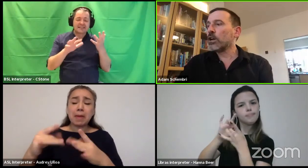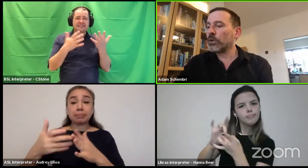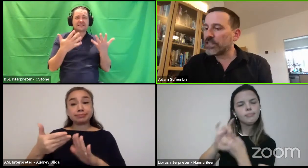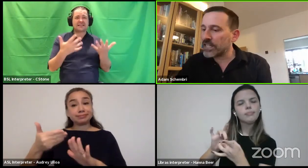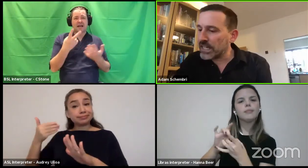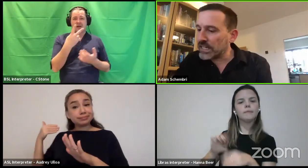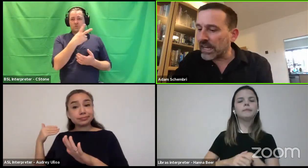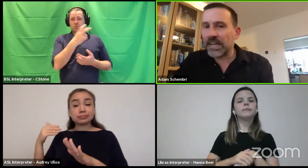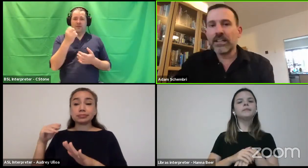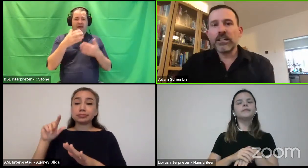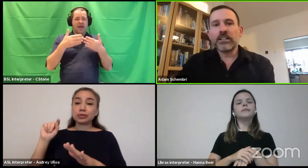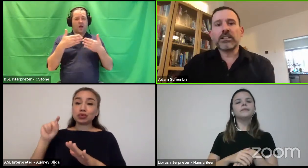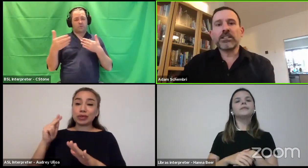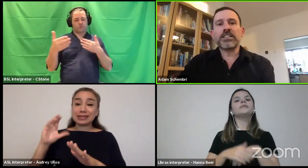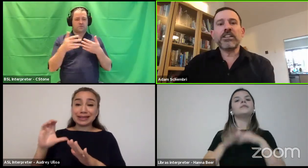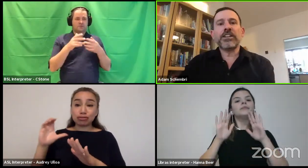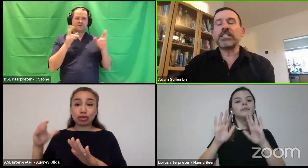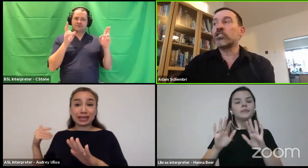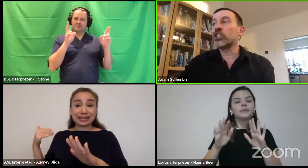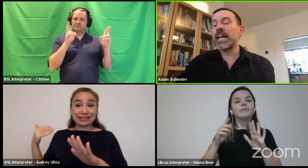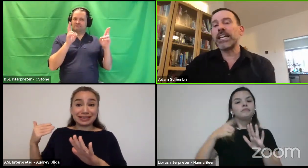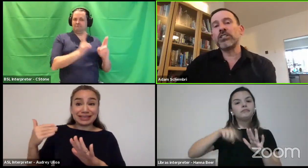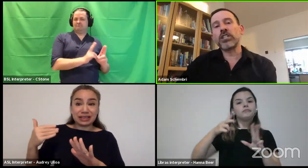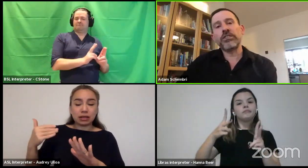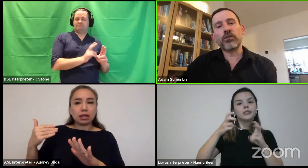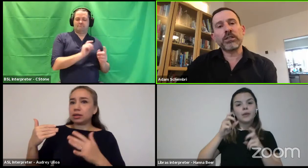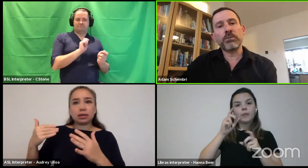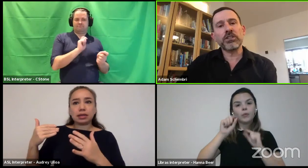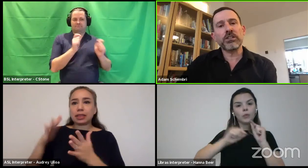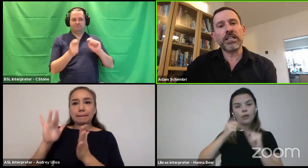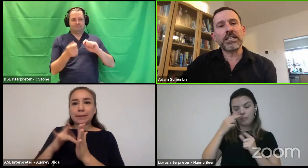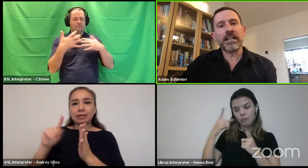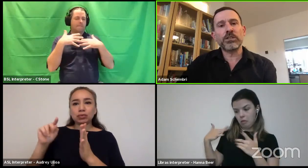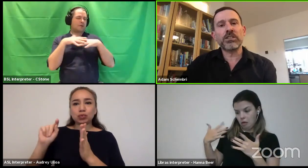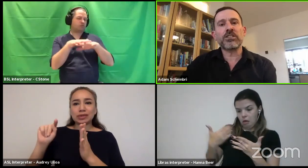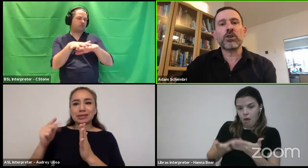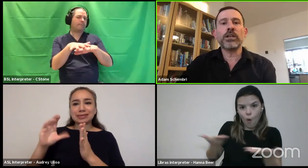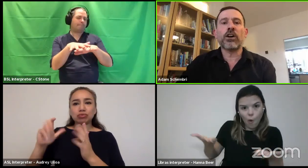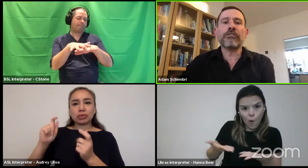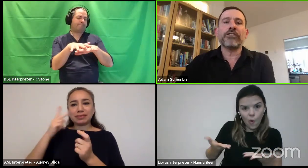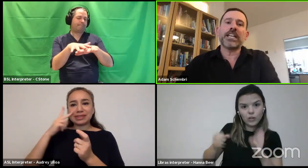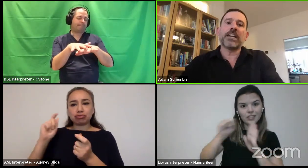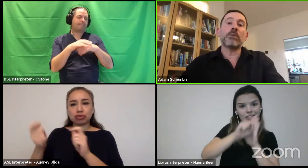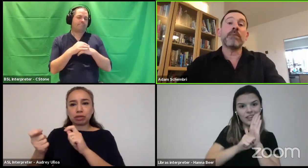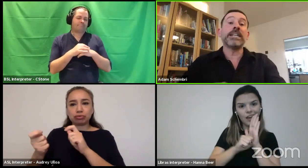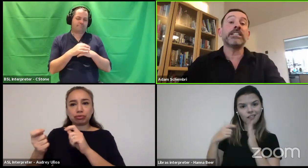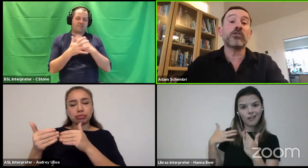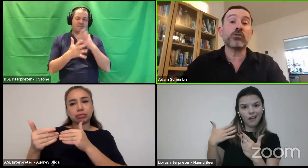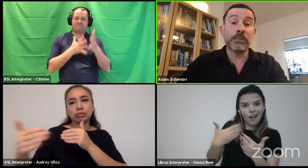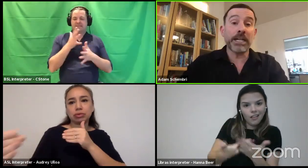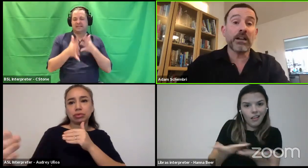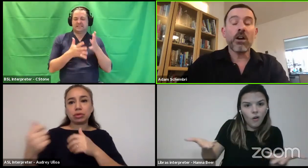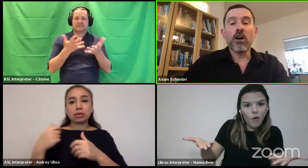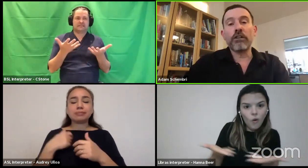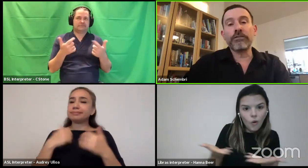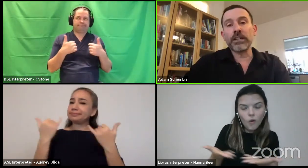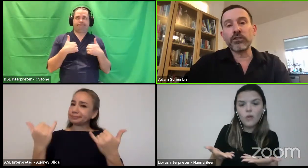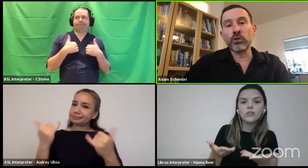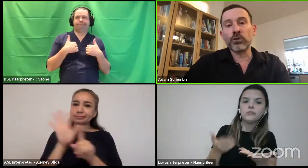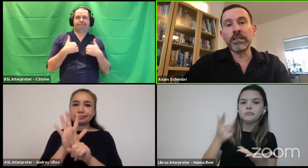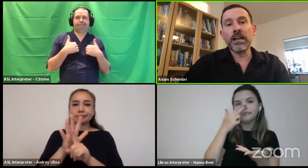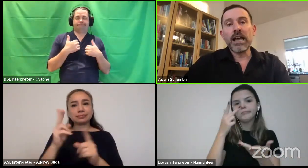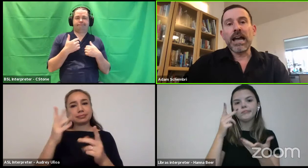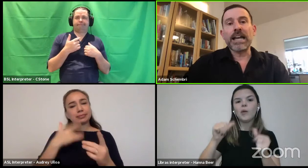century, we've seen a significant change in the transmission of these languages. So we often get the mainstreaming of